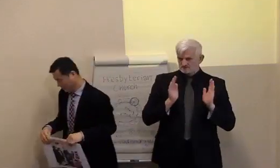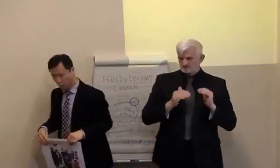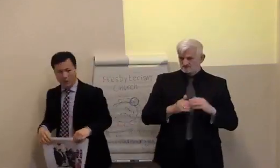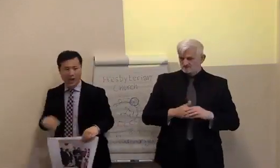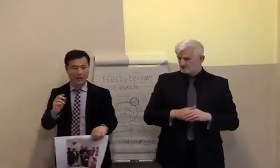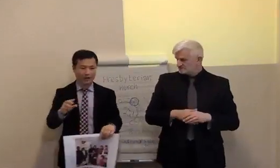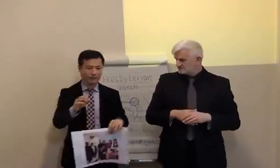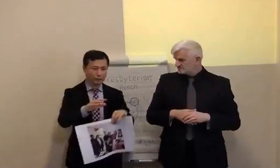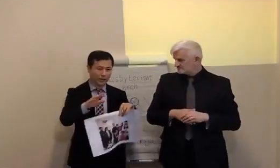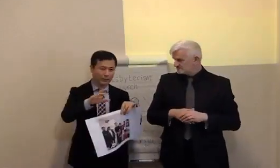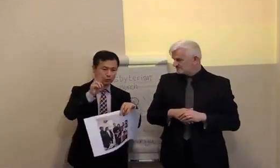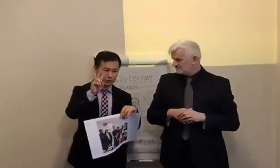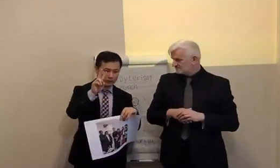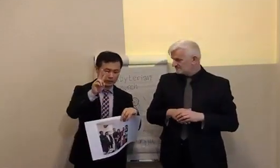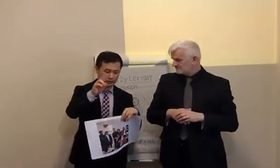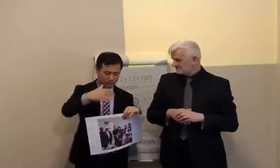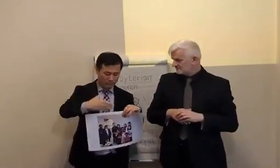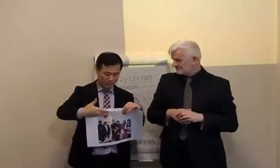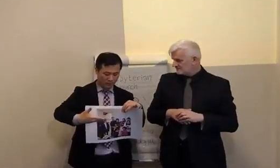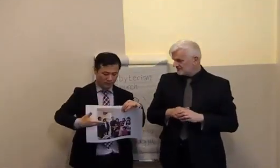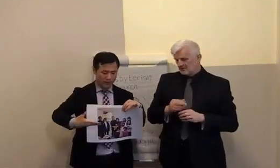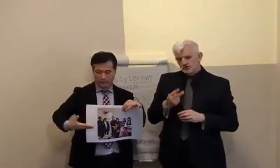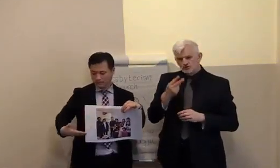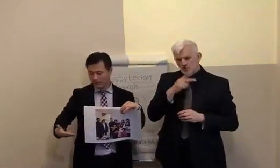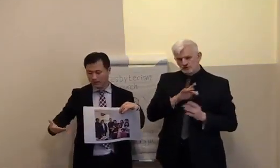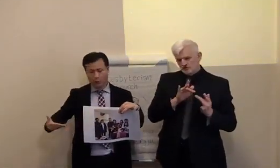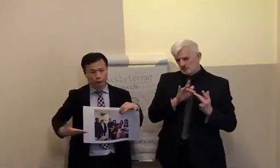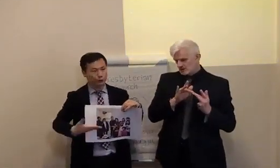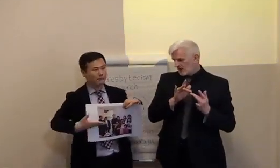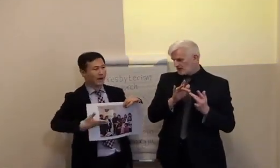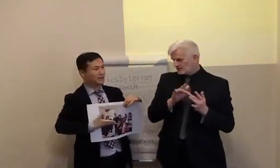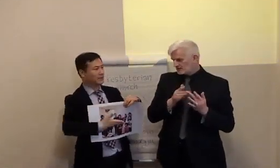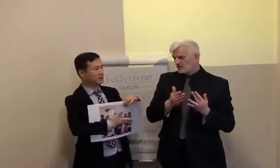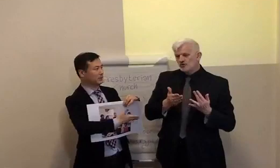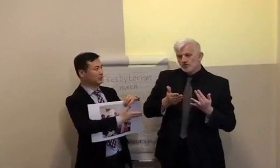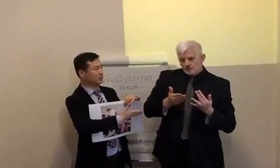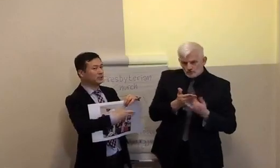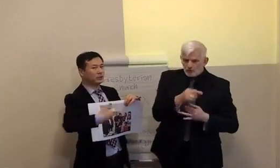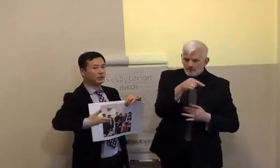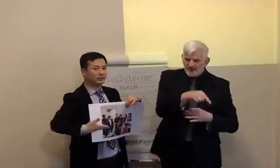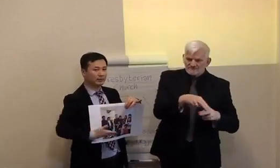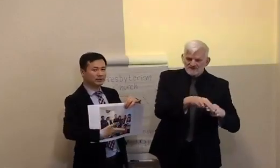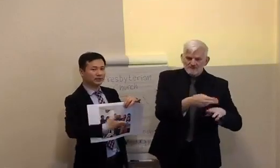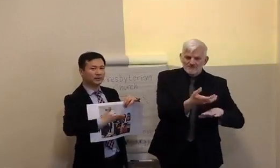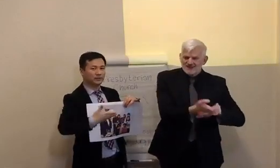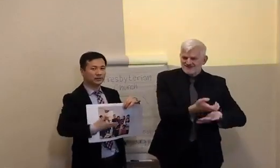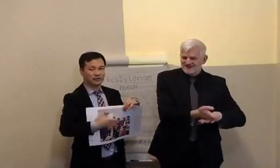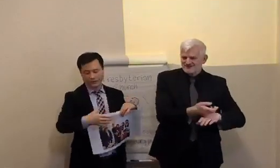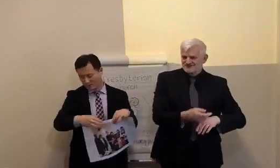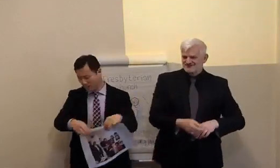So we have a 200 contacts through the Bangladeshi people. It was the first fruit of